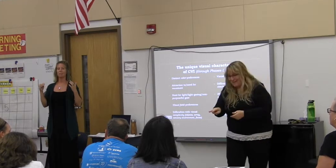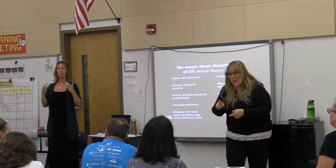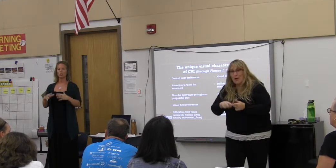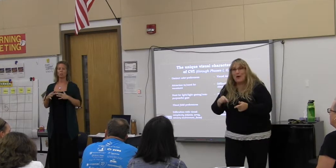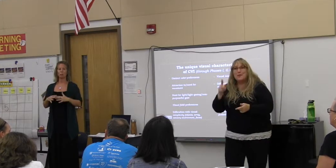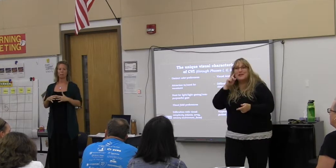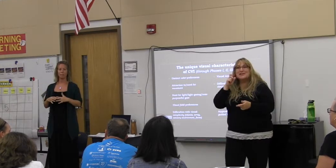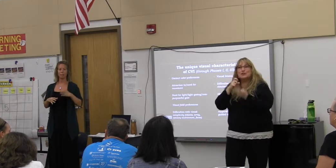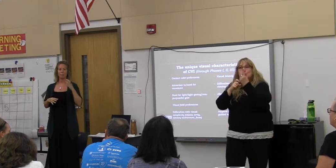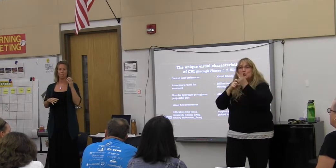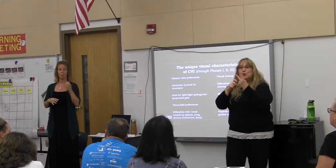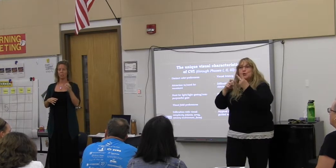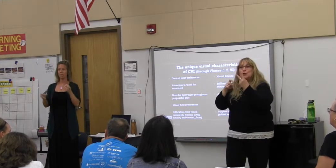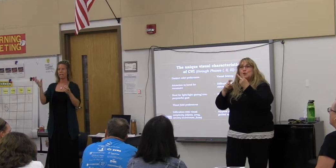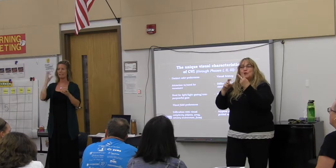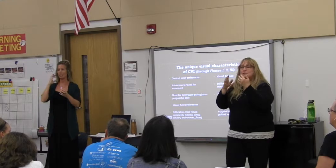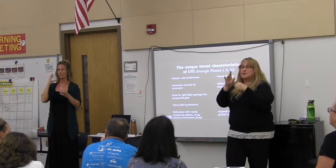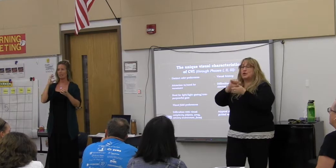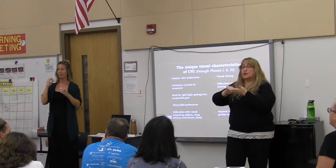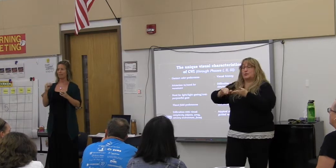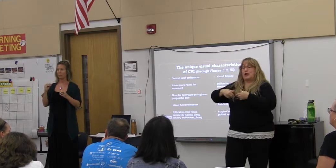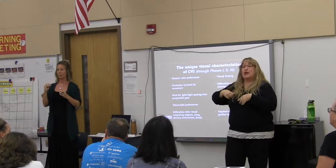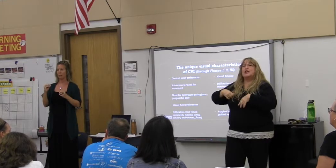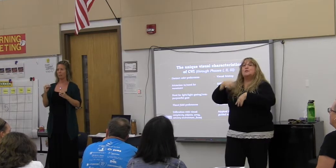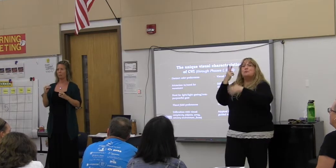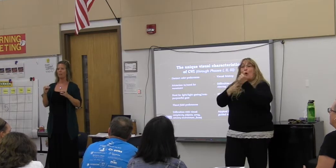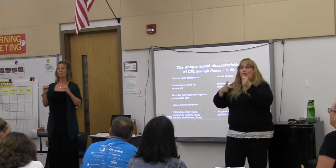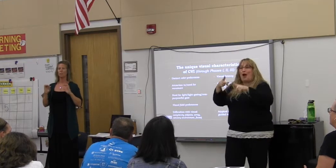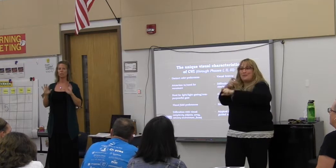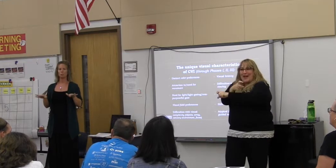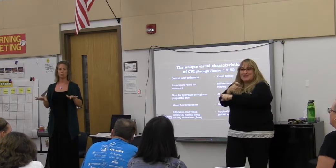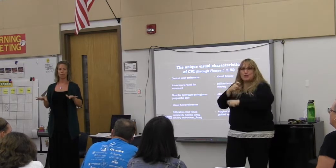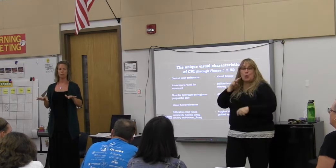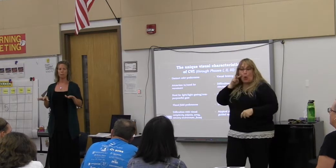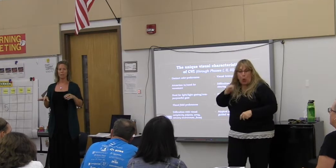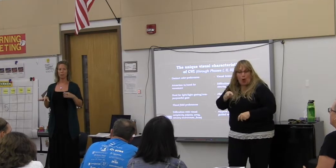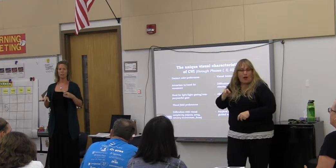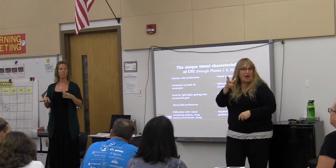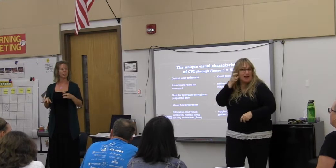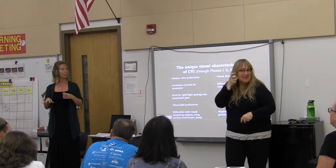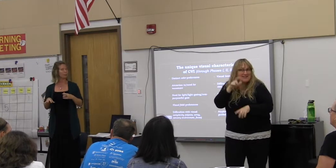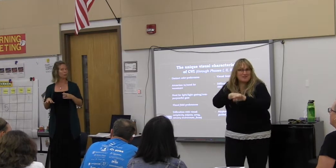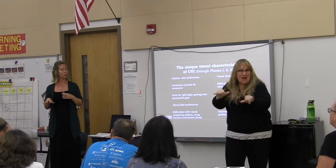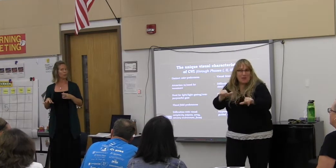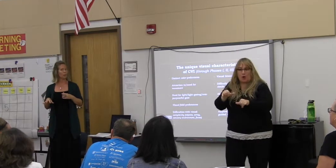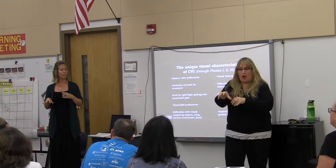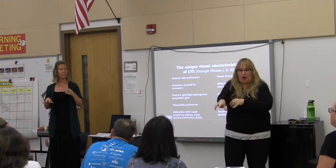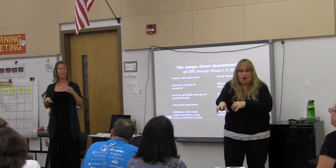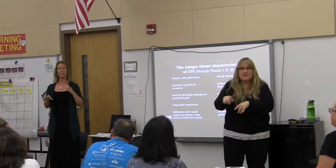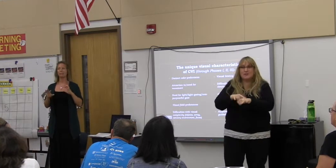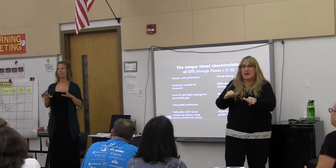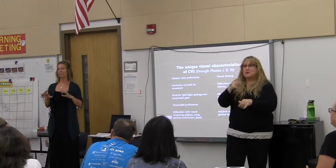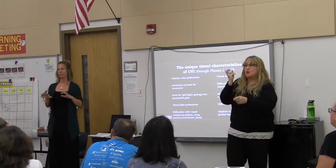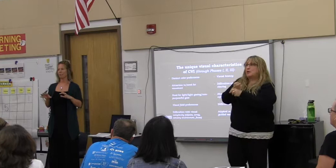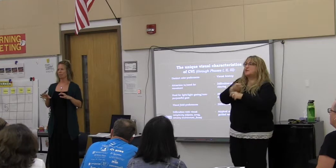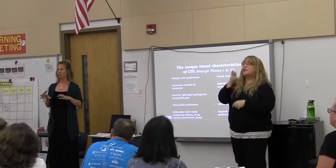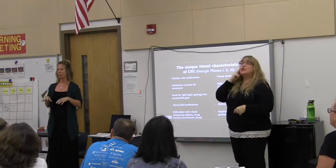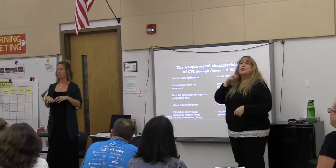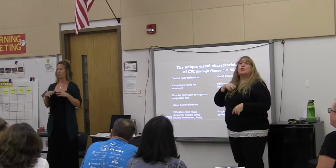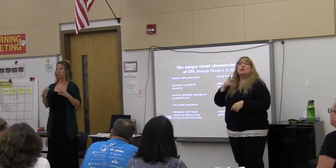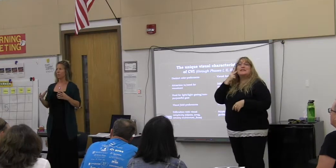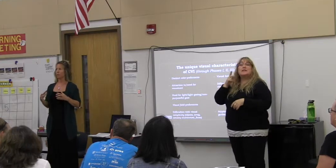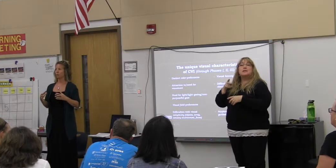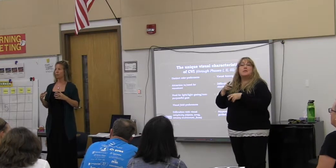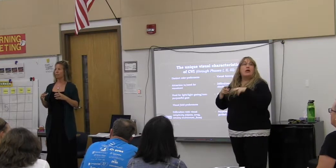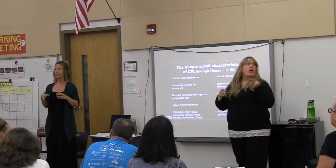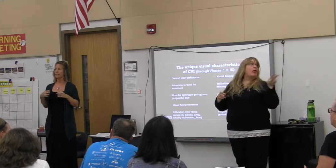It's because it's too complex for them to look and listen at the same time. So just be mindful that if you see a kiddo turning away, it doesn't necessarily mean